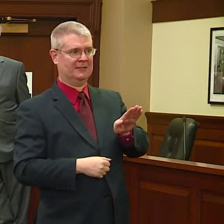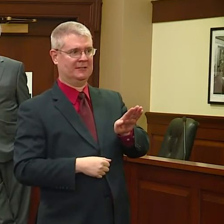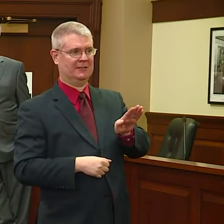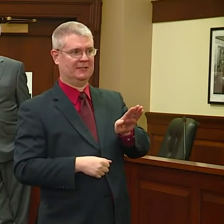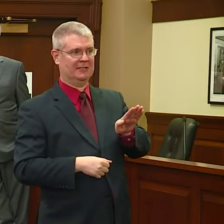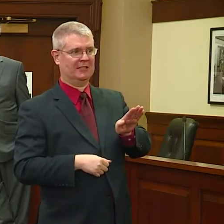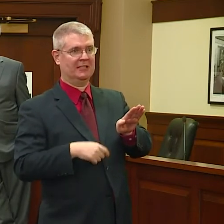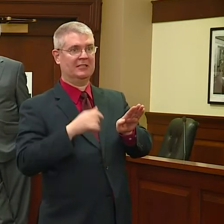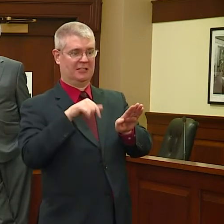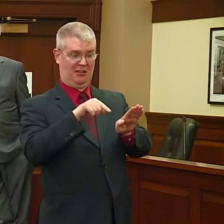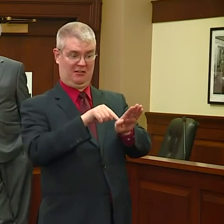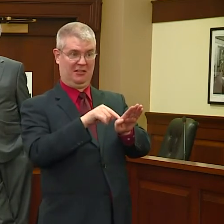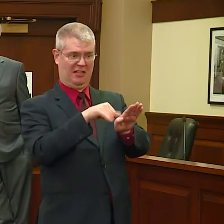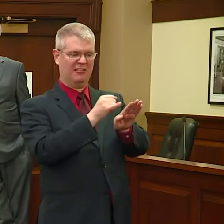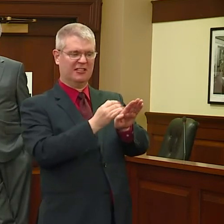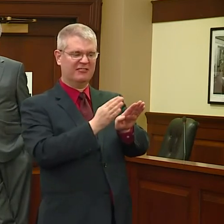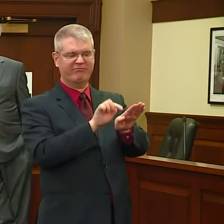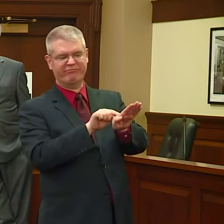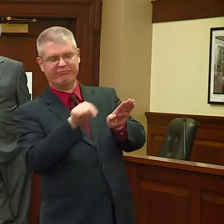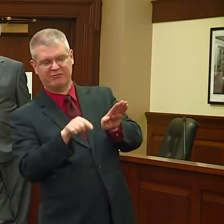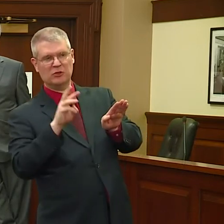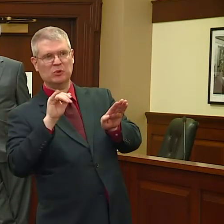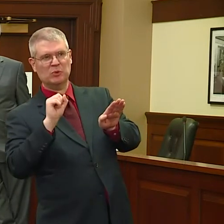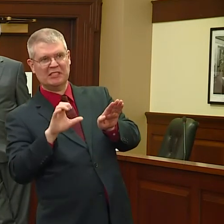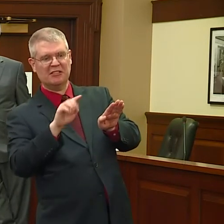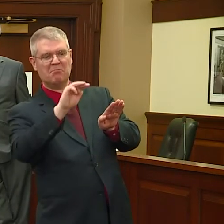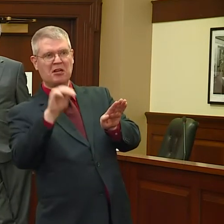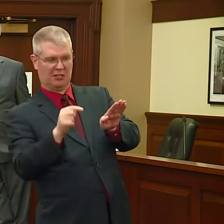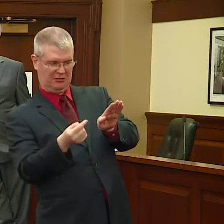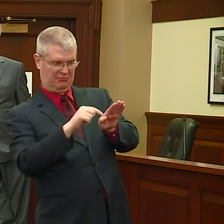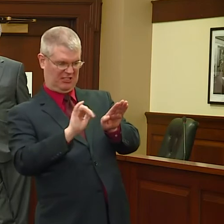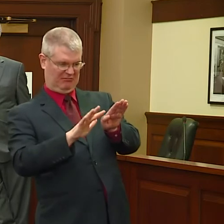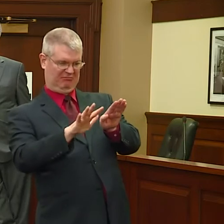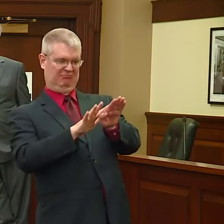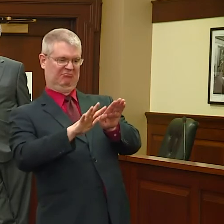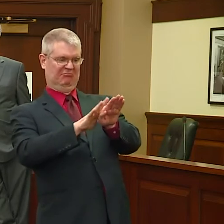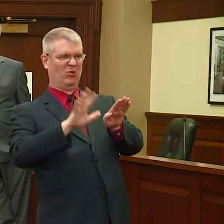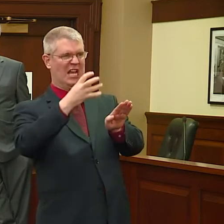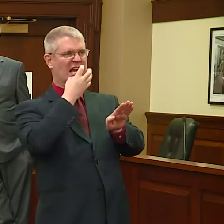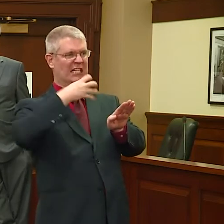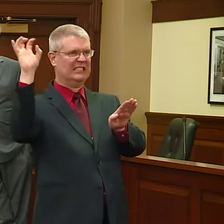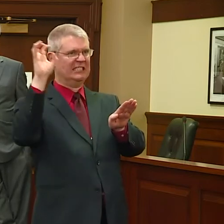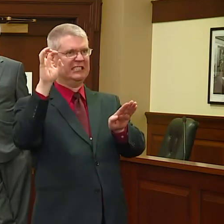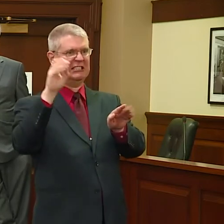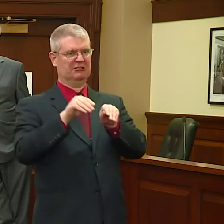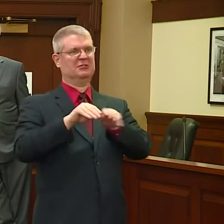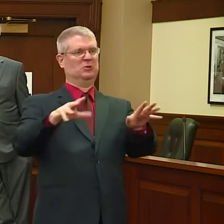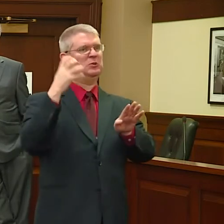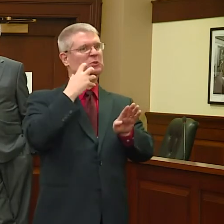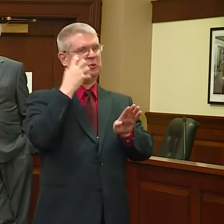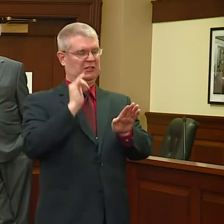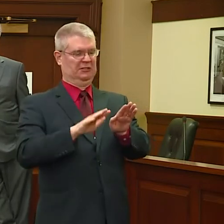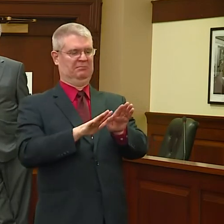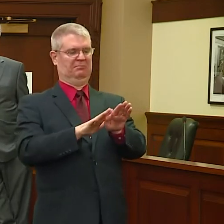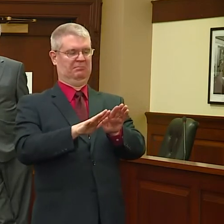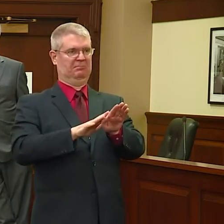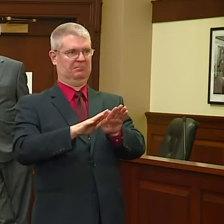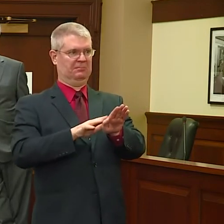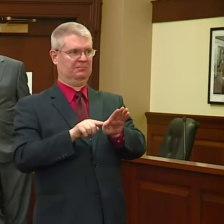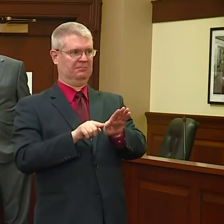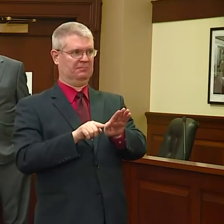of Montana. Next slide. And you can see there also Utah, where their rates right now,